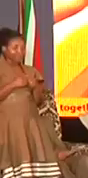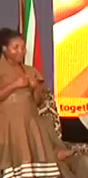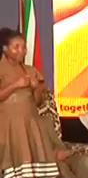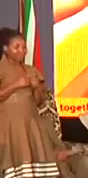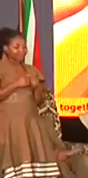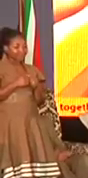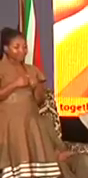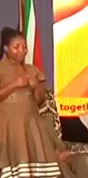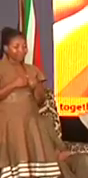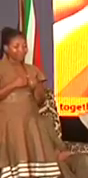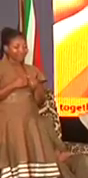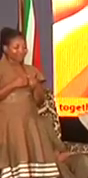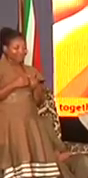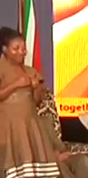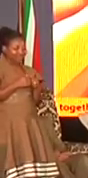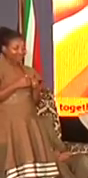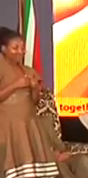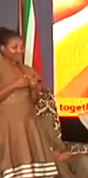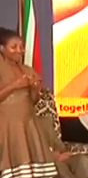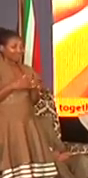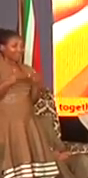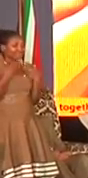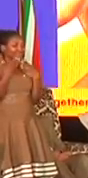country that this National Day